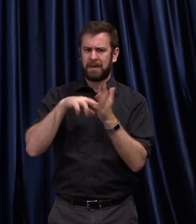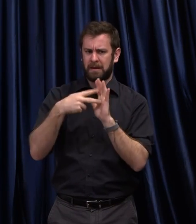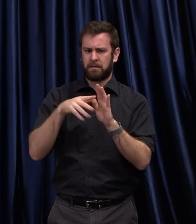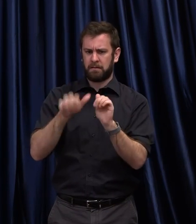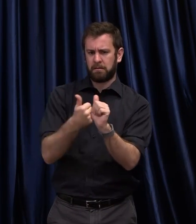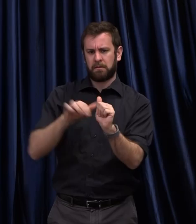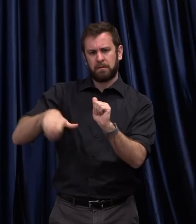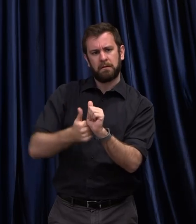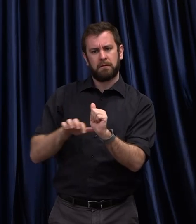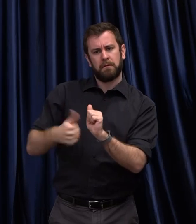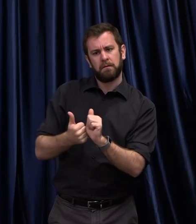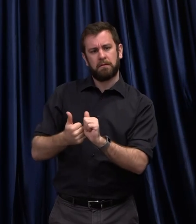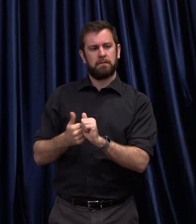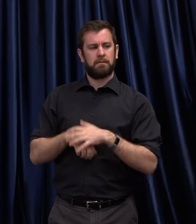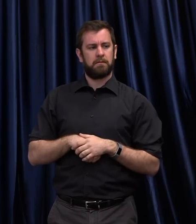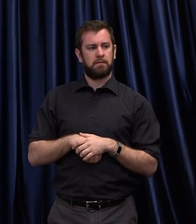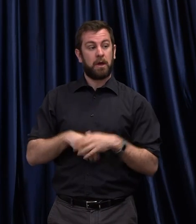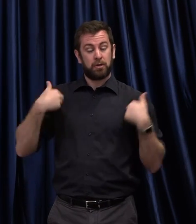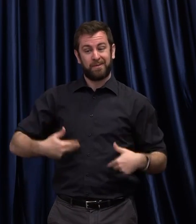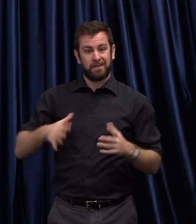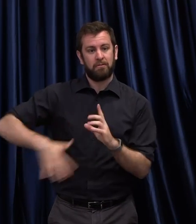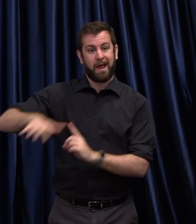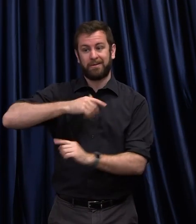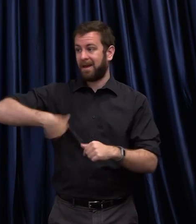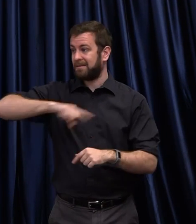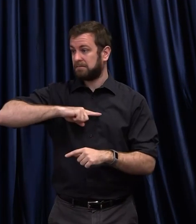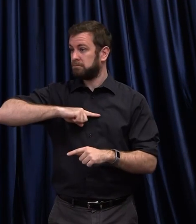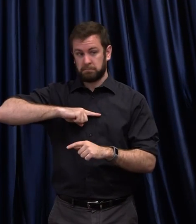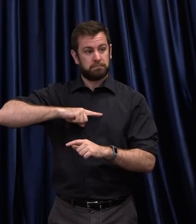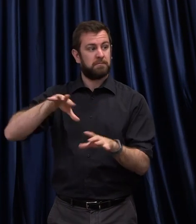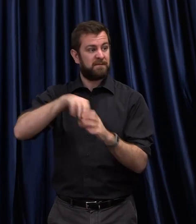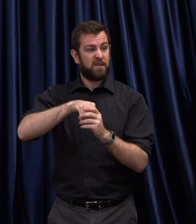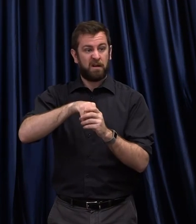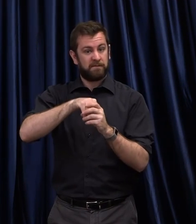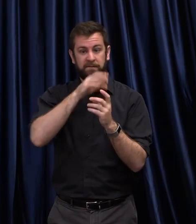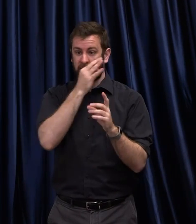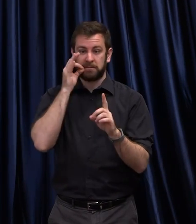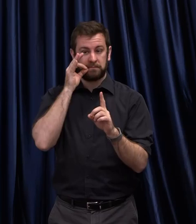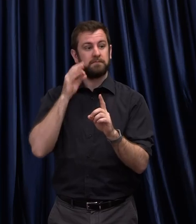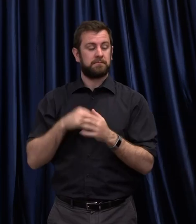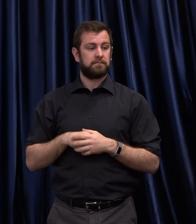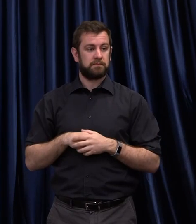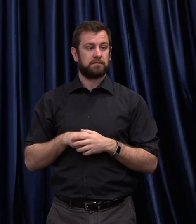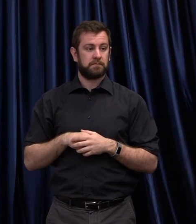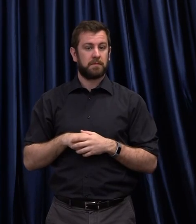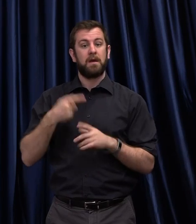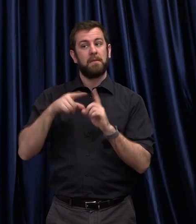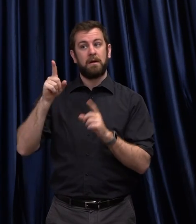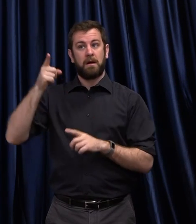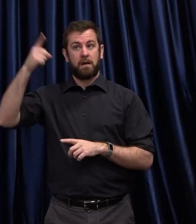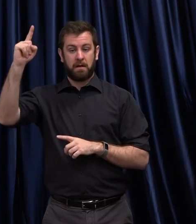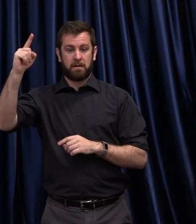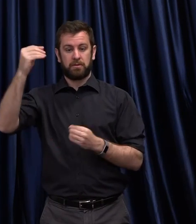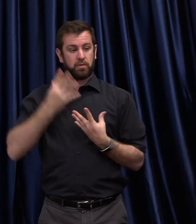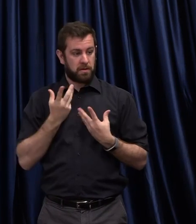And human beings around us are involved in the fast. But Allah subhanahu wa ta'ala told us very